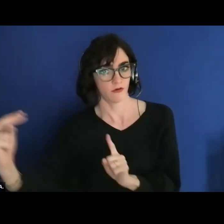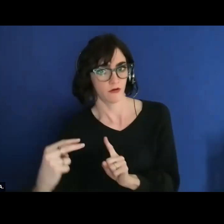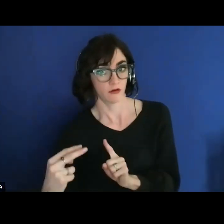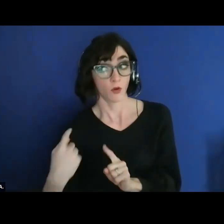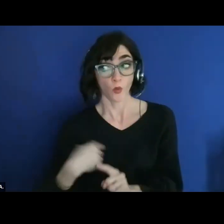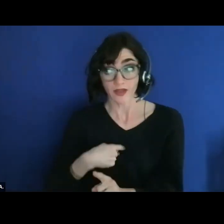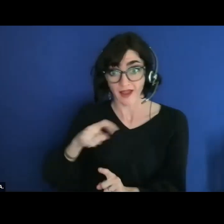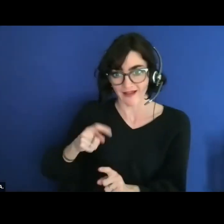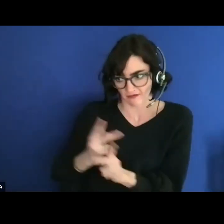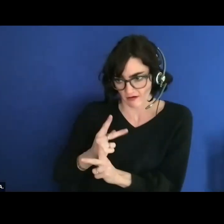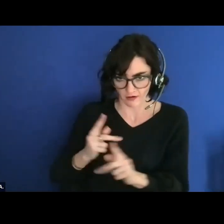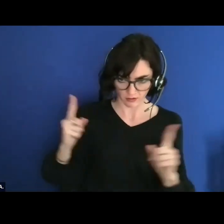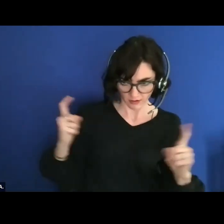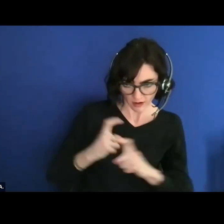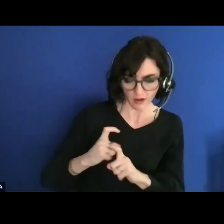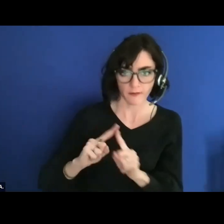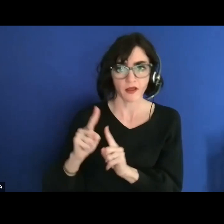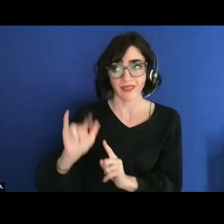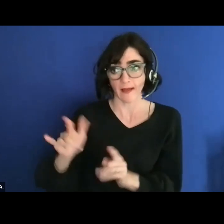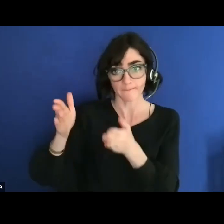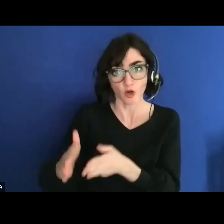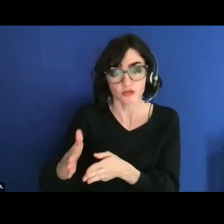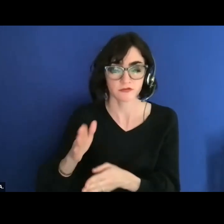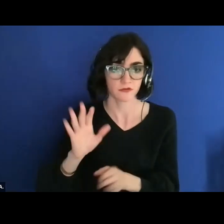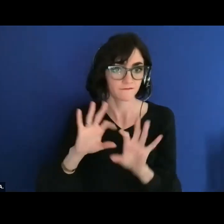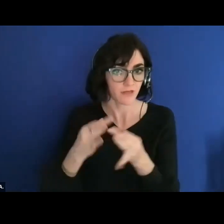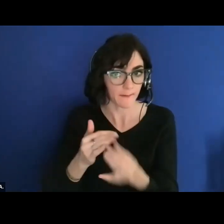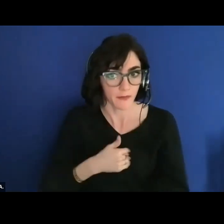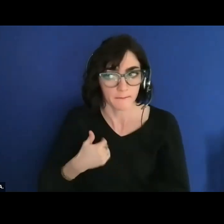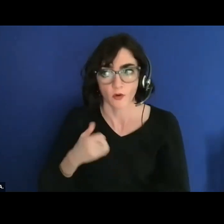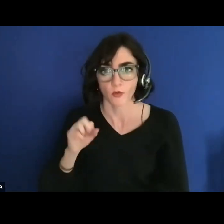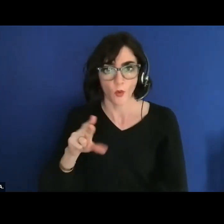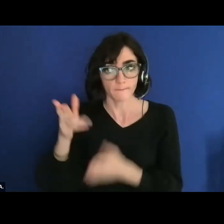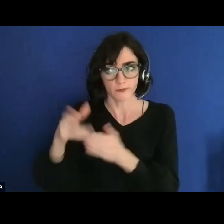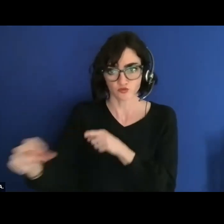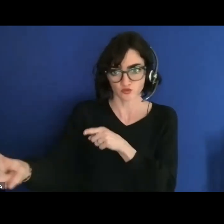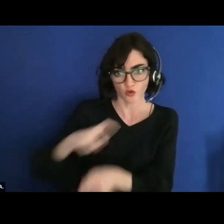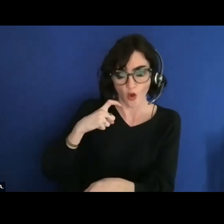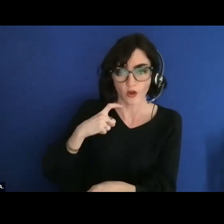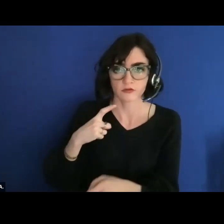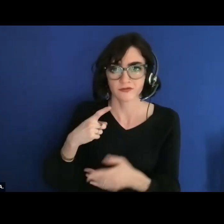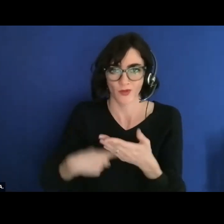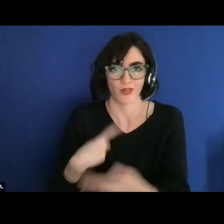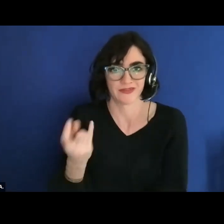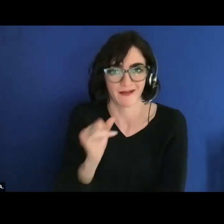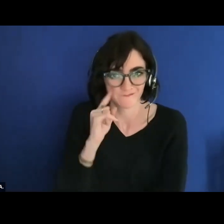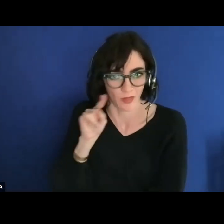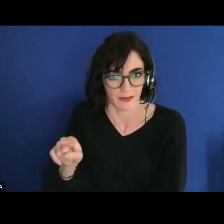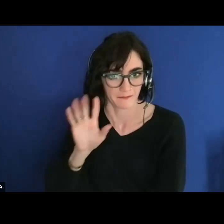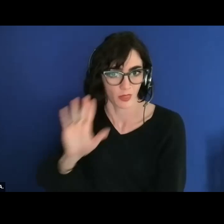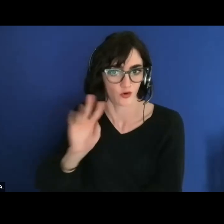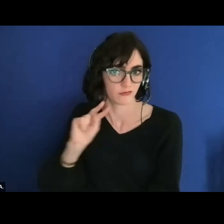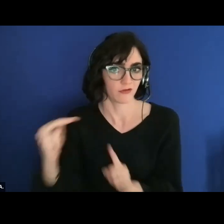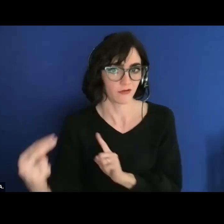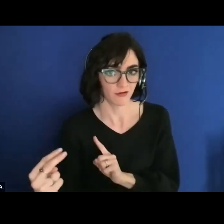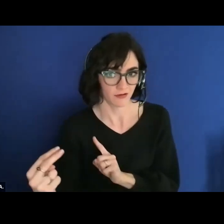they experience, that family member or that person that calls? And so I appreciate this dialogue. You know, I did a lot of focus groups